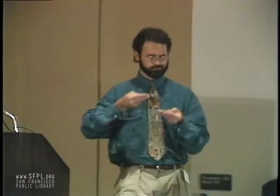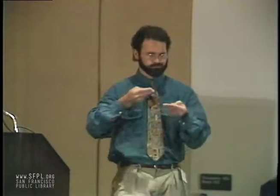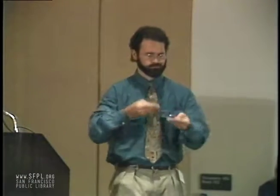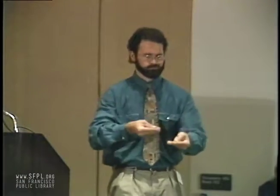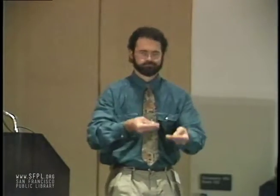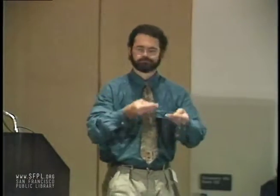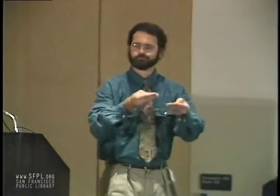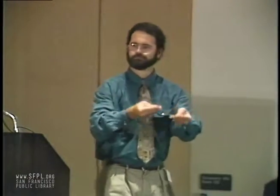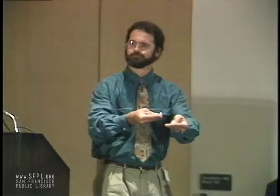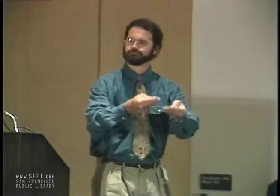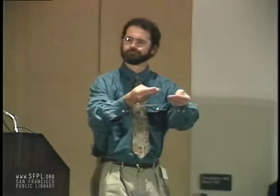difficult.